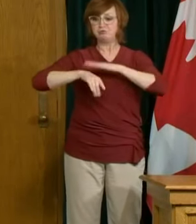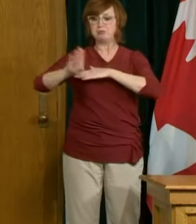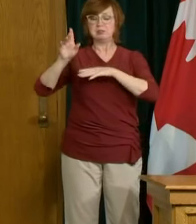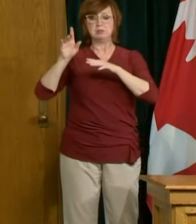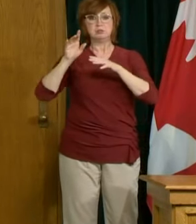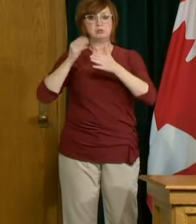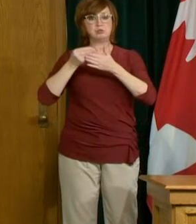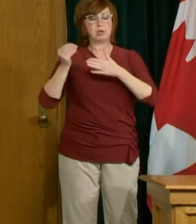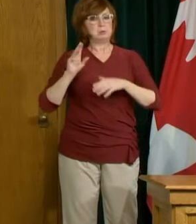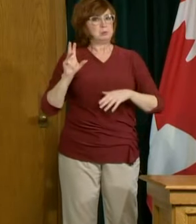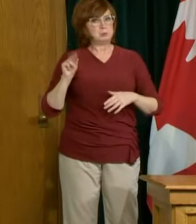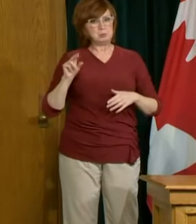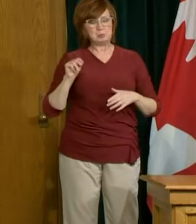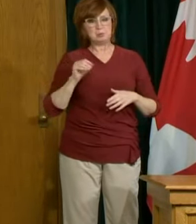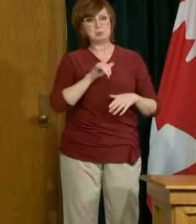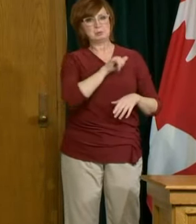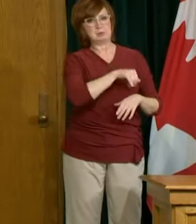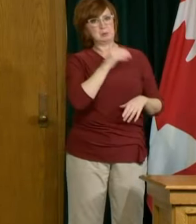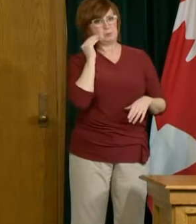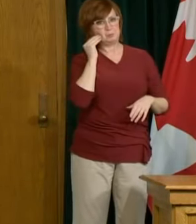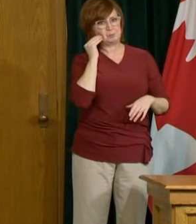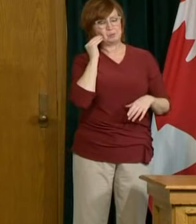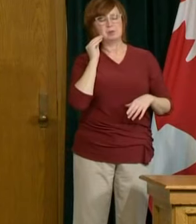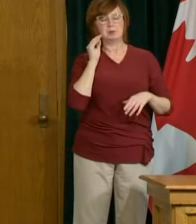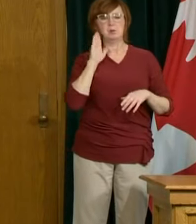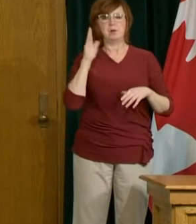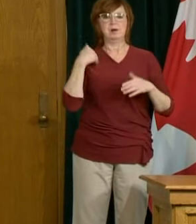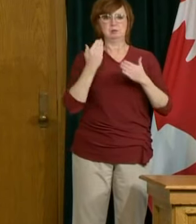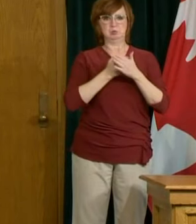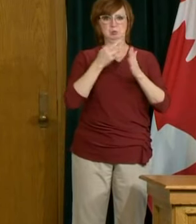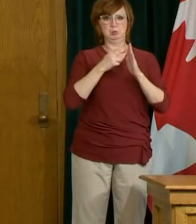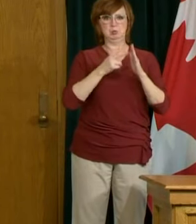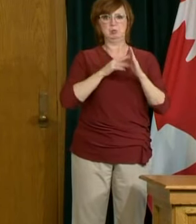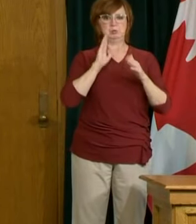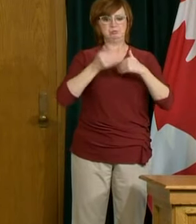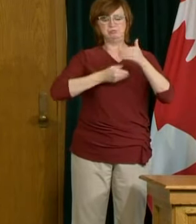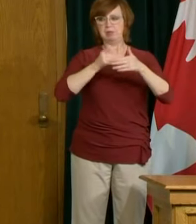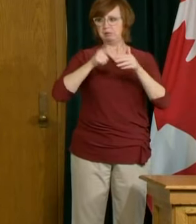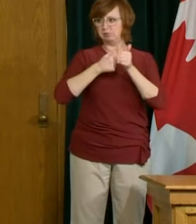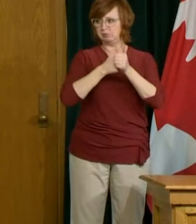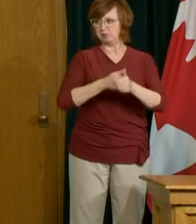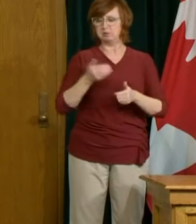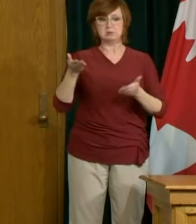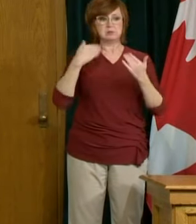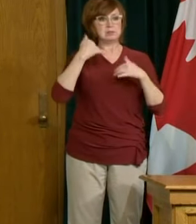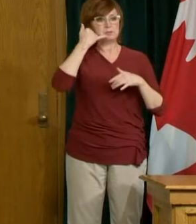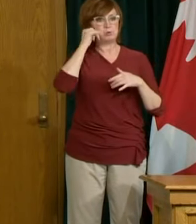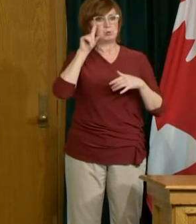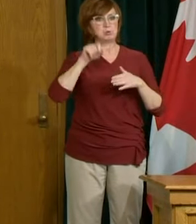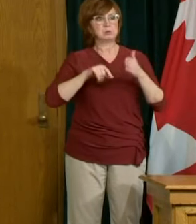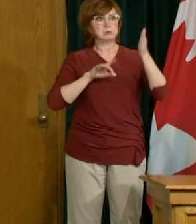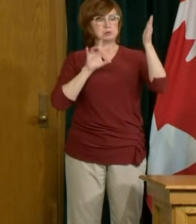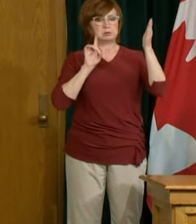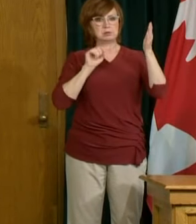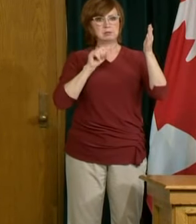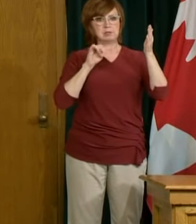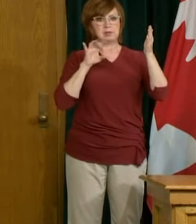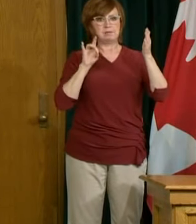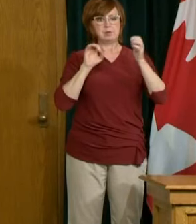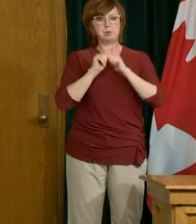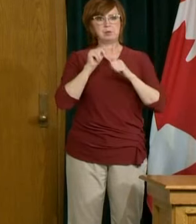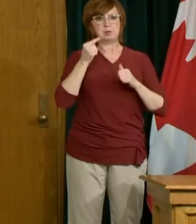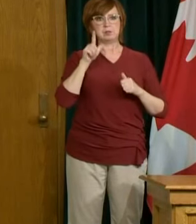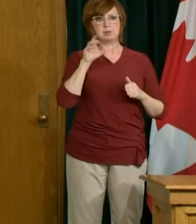the foreseeable future. We'll take our next question from the phone line, operator. We have David Baxter with